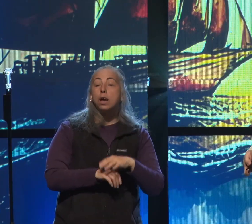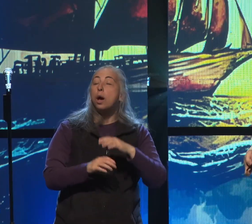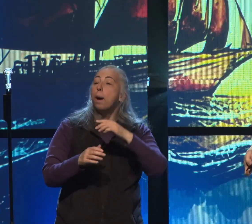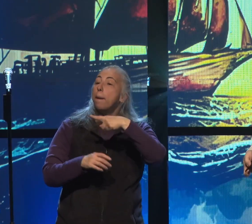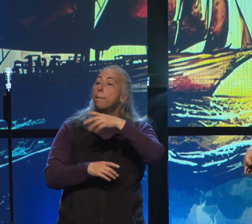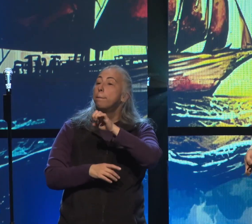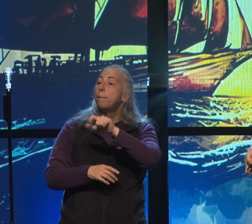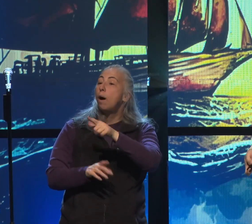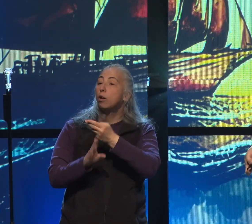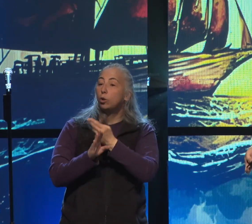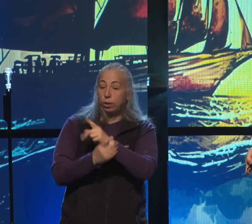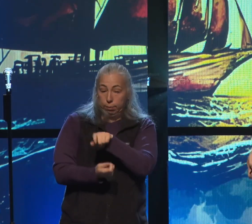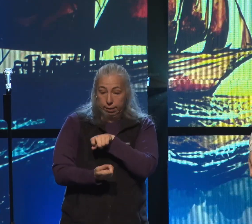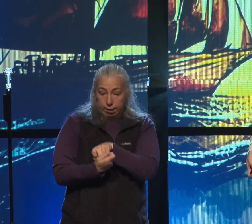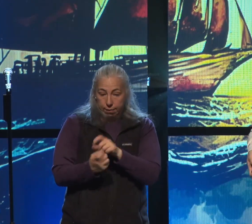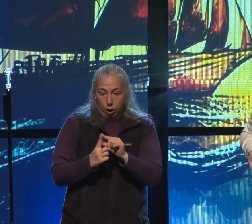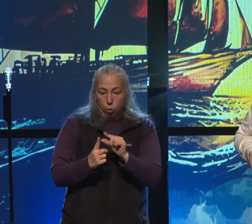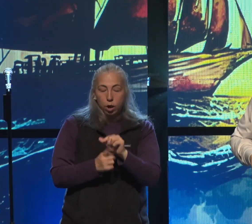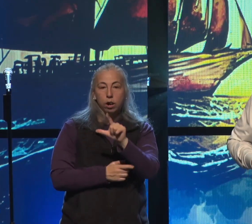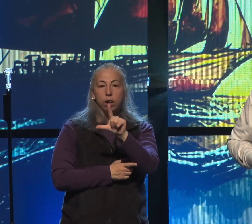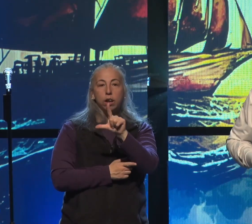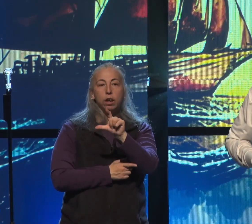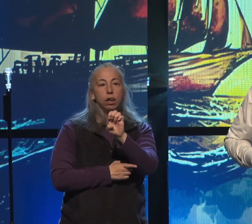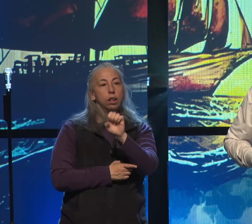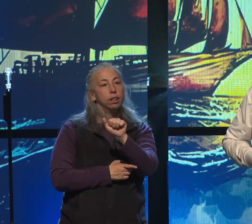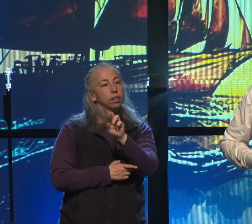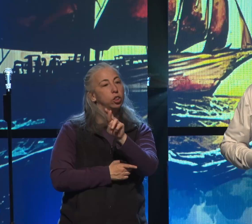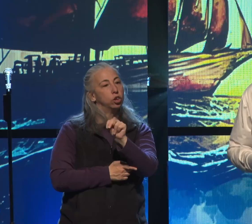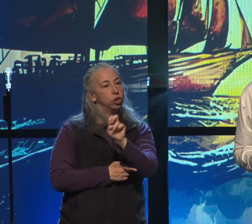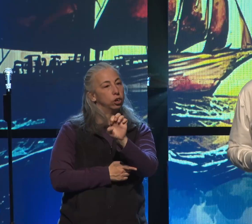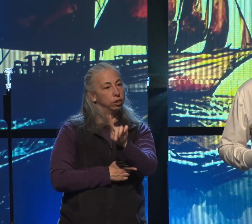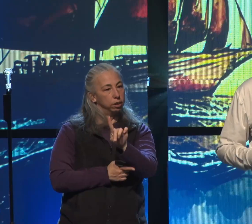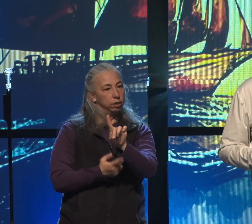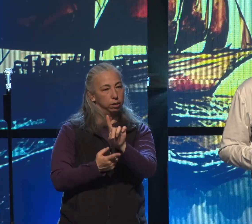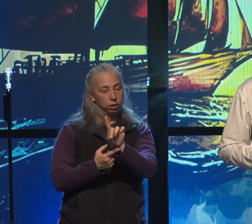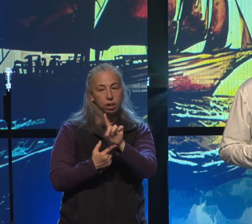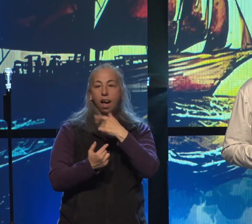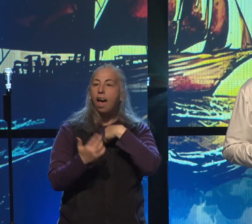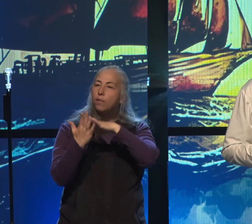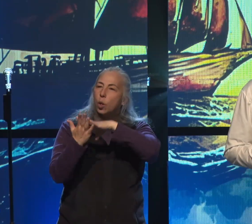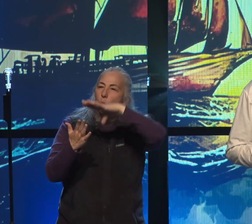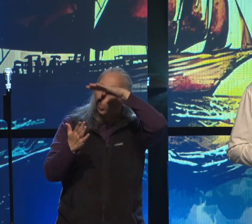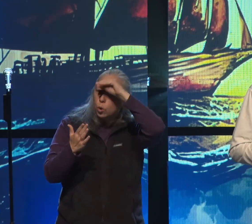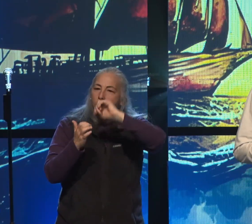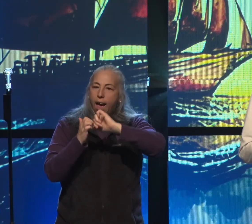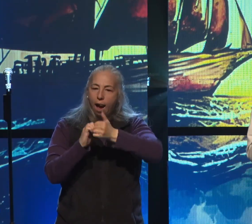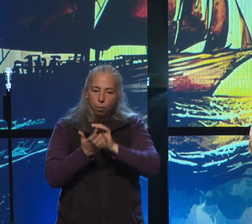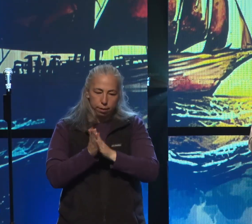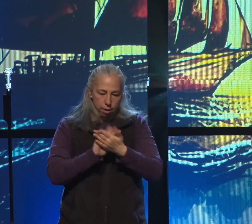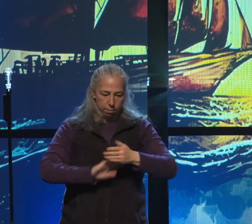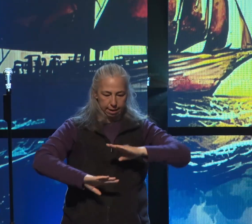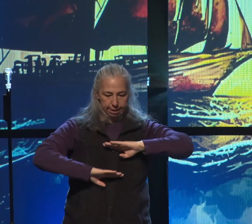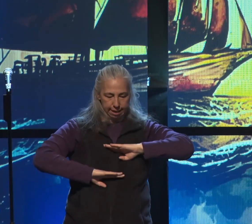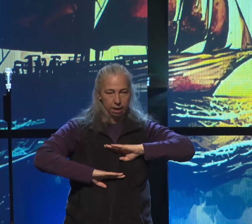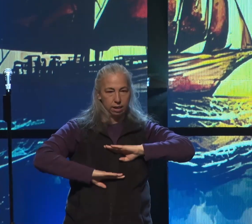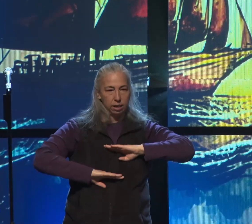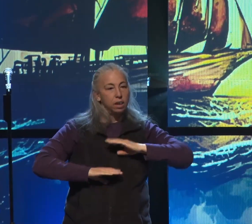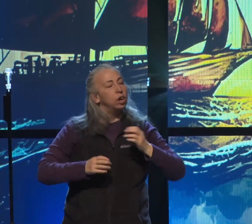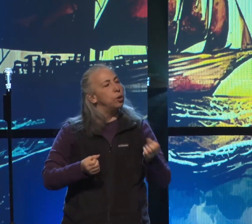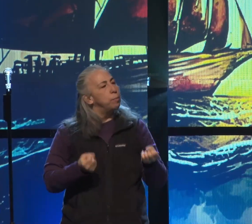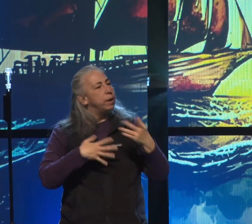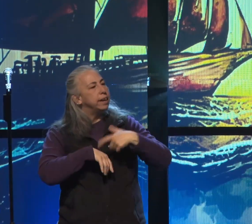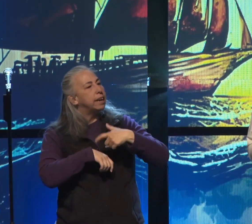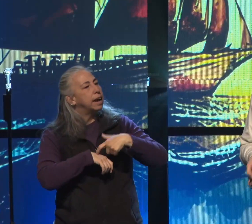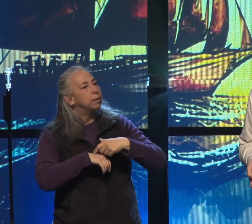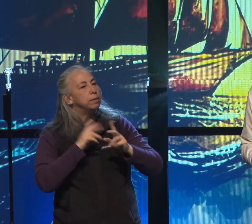learned. And I love that. I've learned to be content. And so too often we think that contentment is just this thing